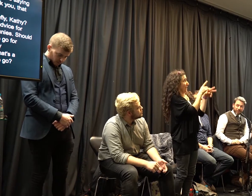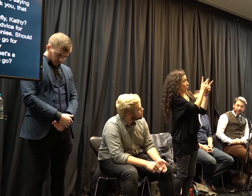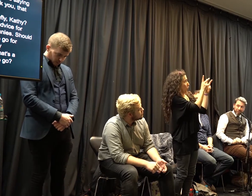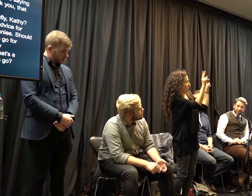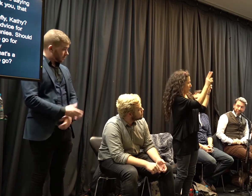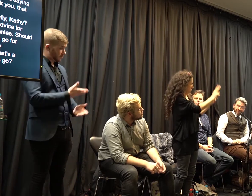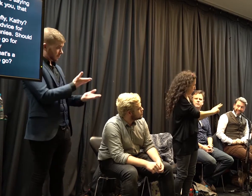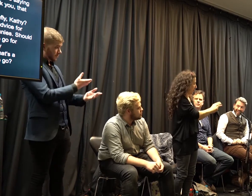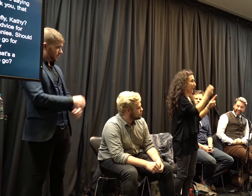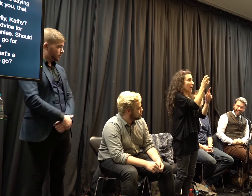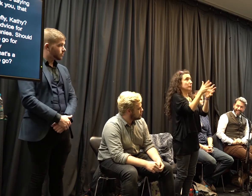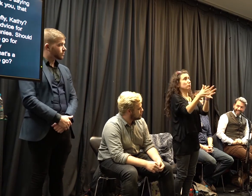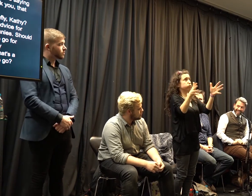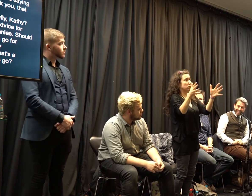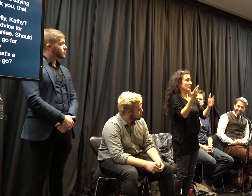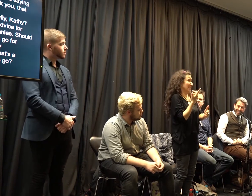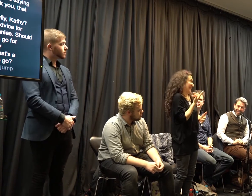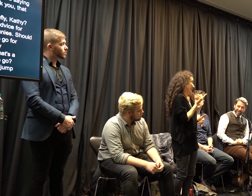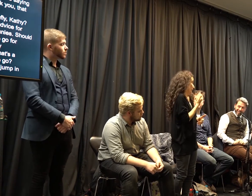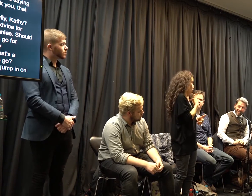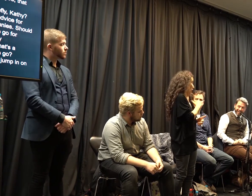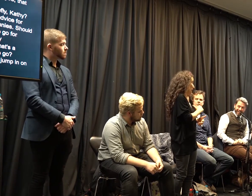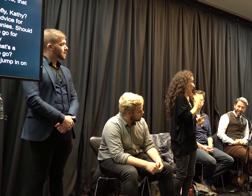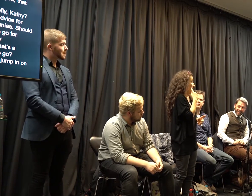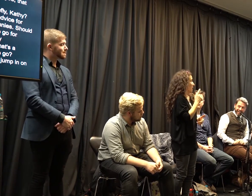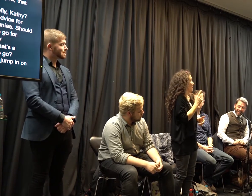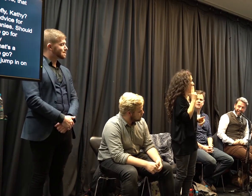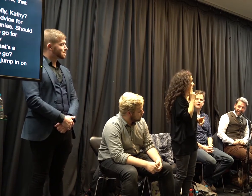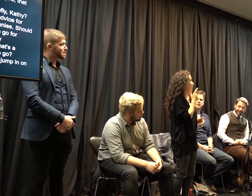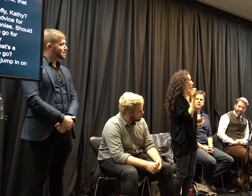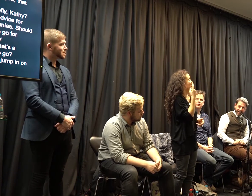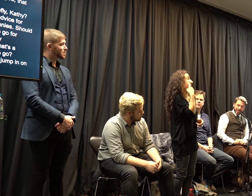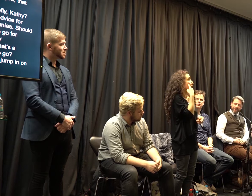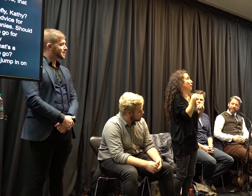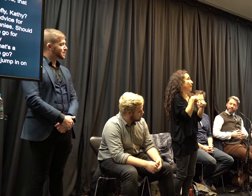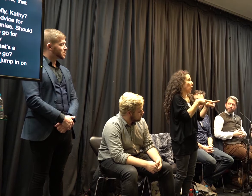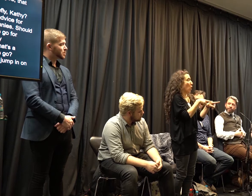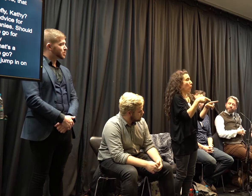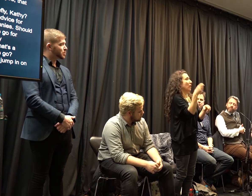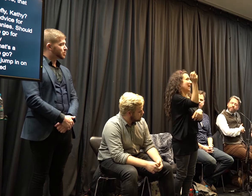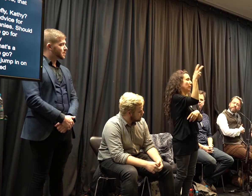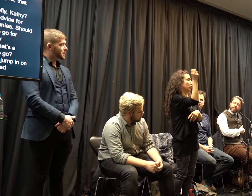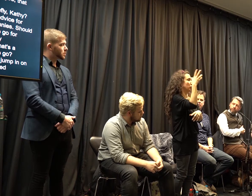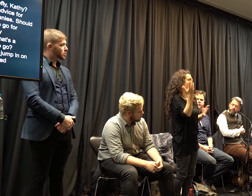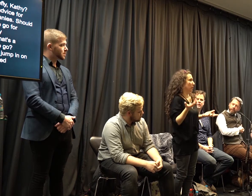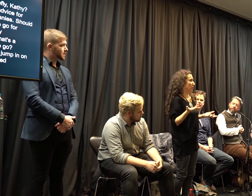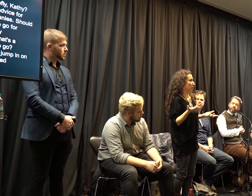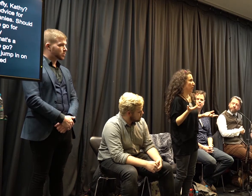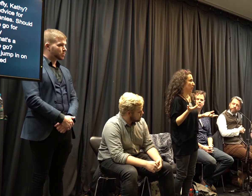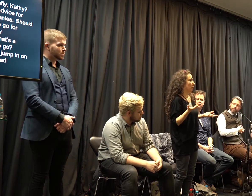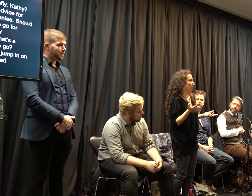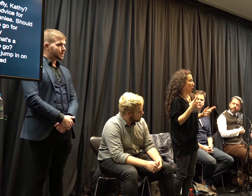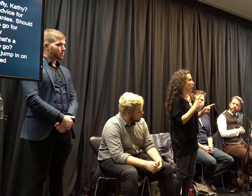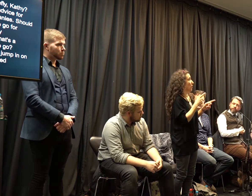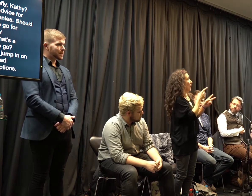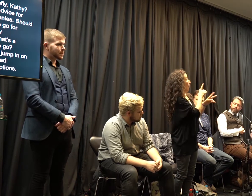on that. You mentioned sign language interpreted performances reducing in comparison to captions. I think a